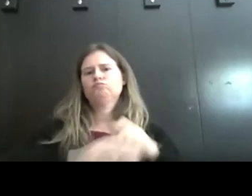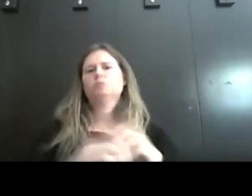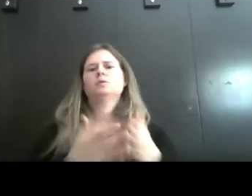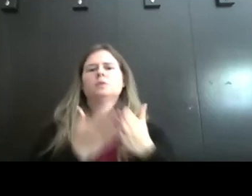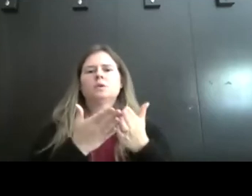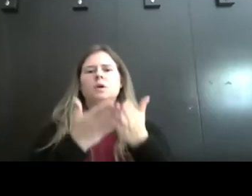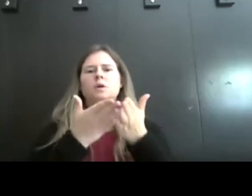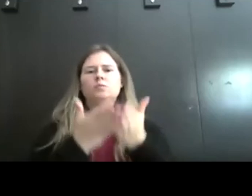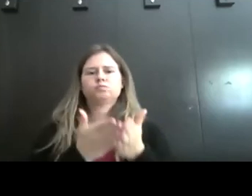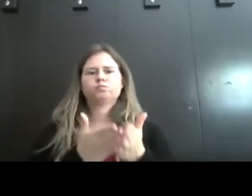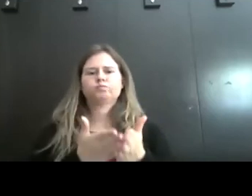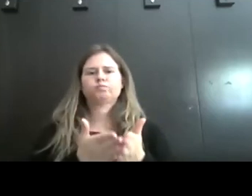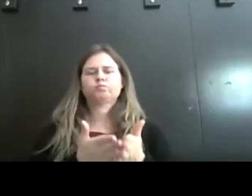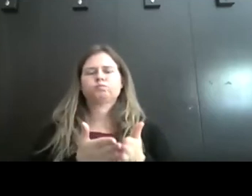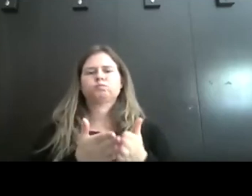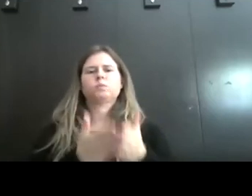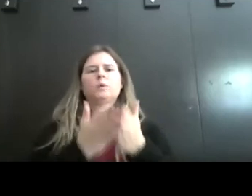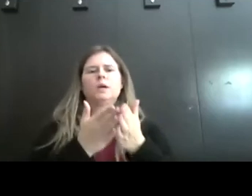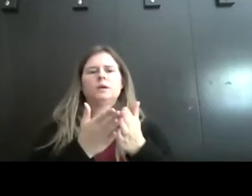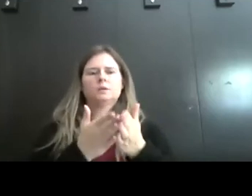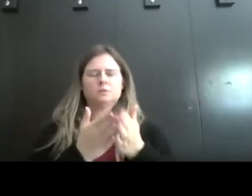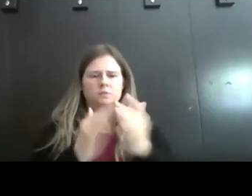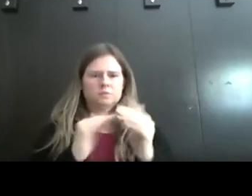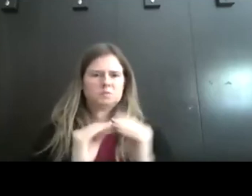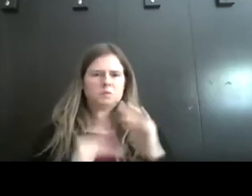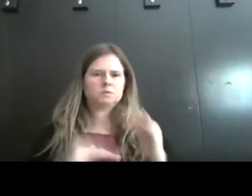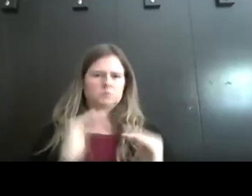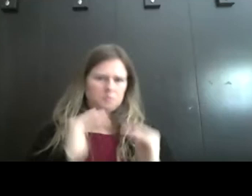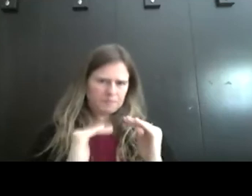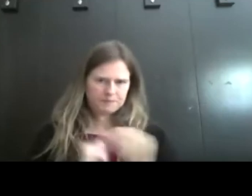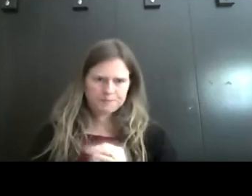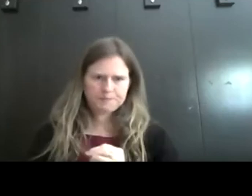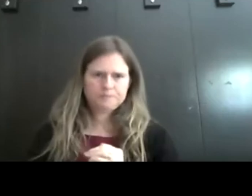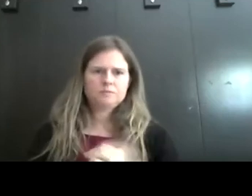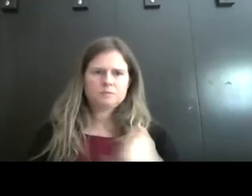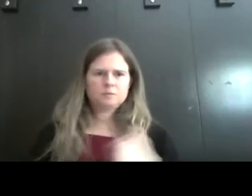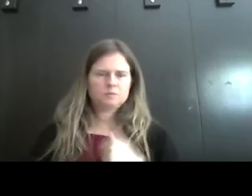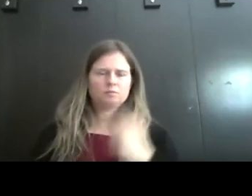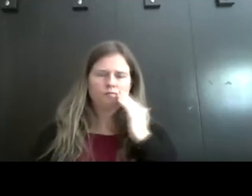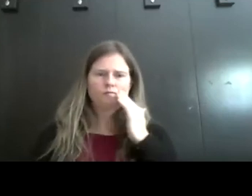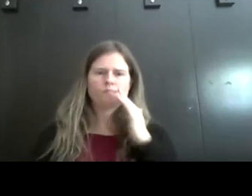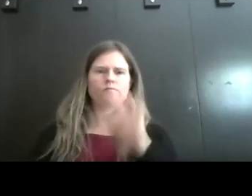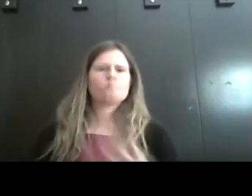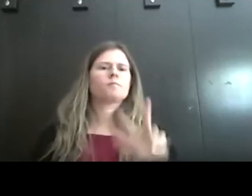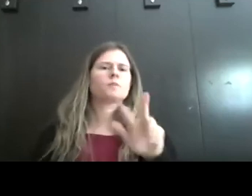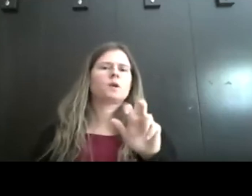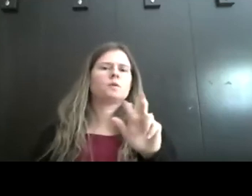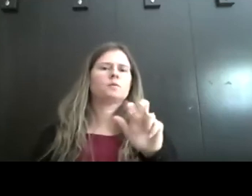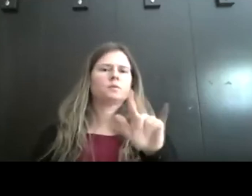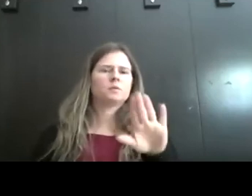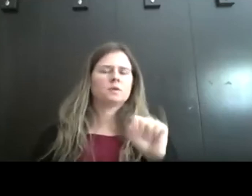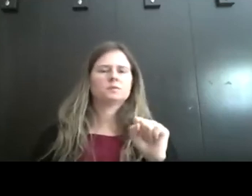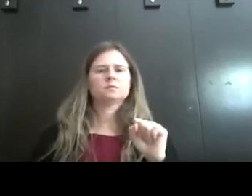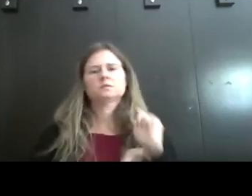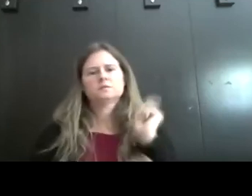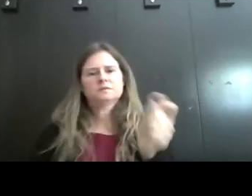underwater to stabilize it so it's not tippy. So that's why we know it can carry 300 pounds. We can catch 300 pounds of fish